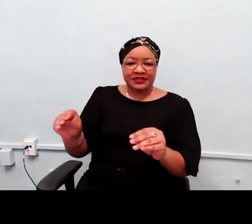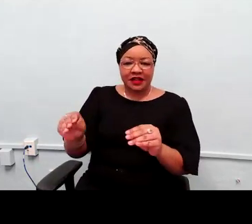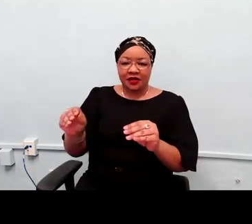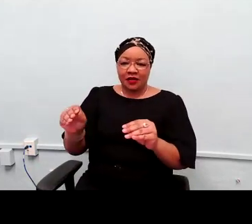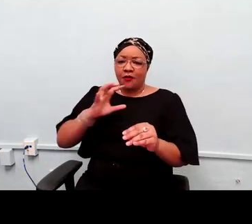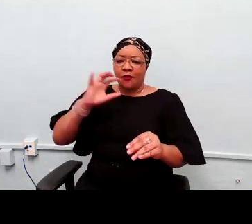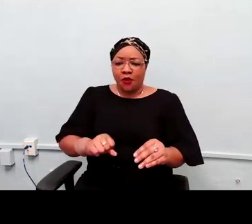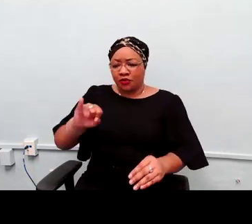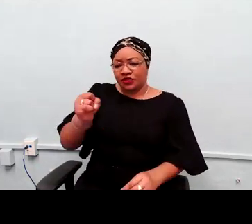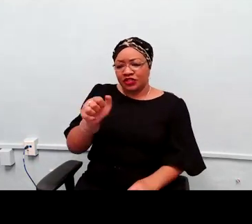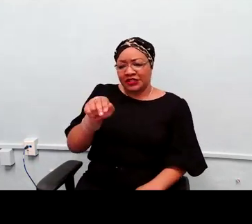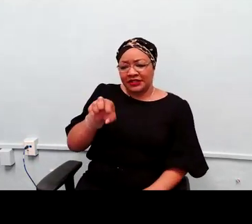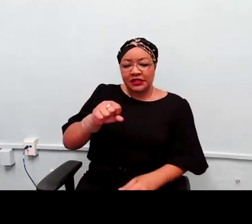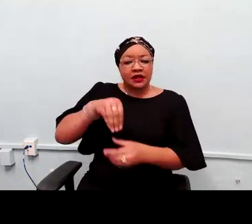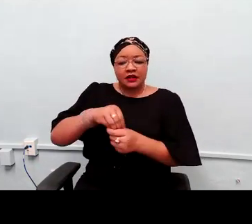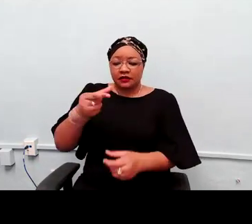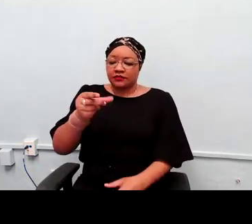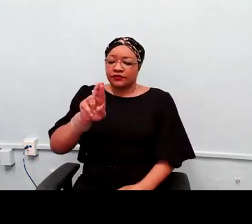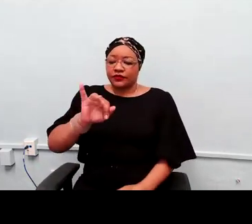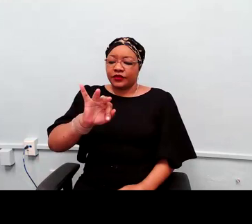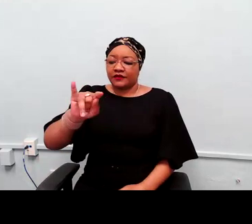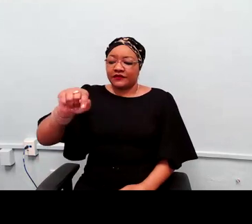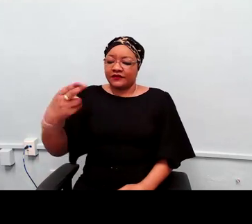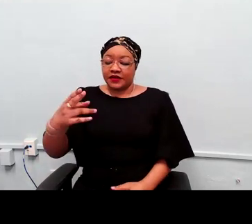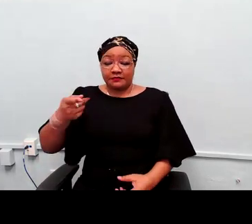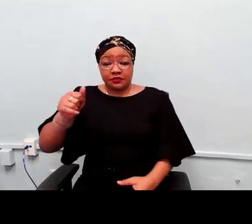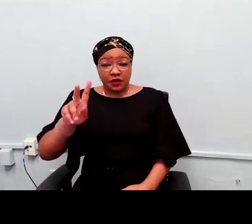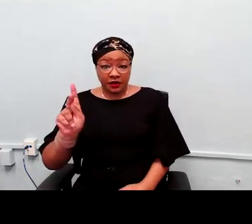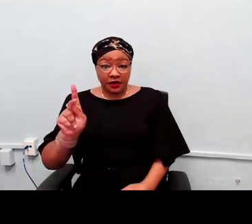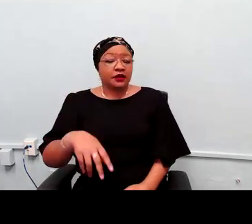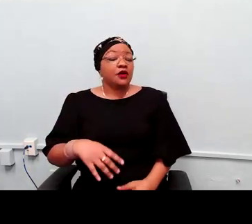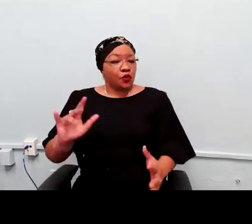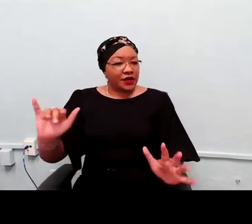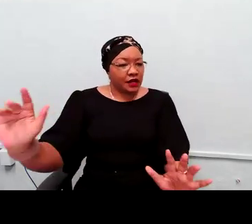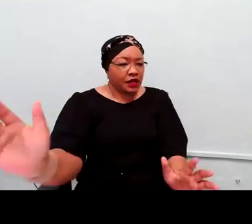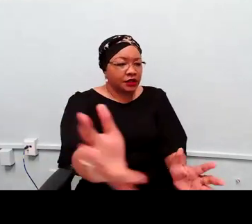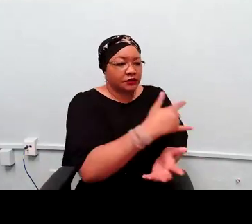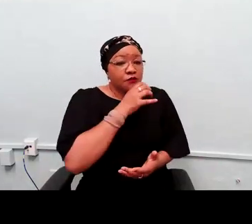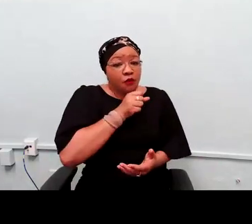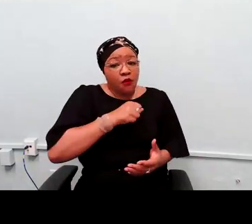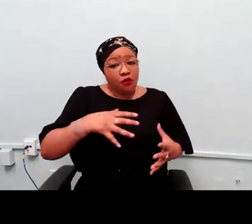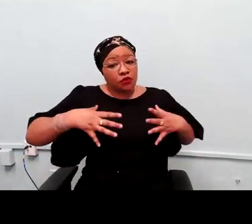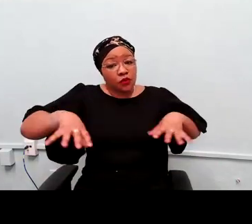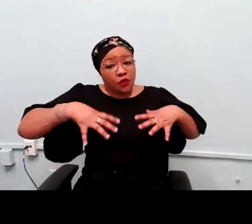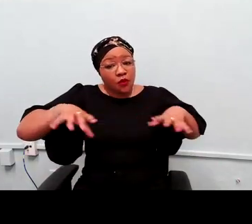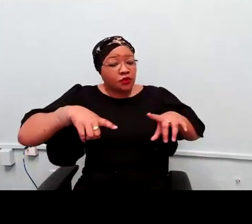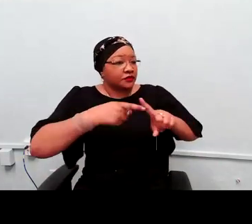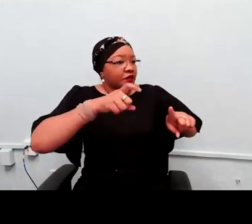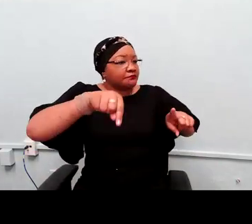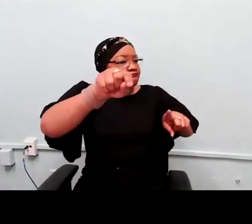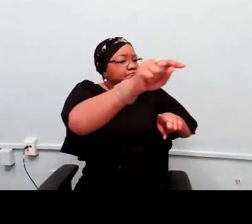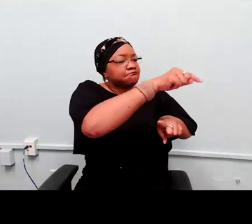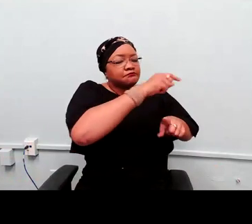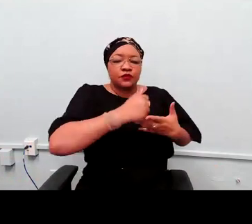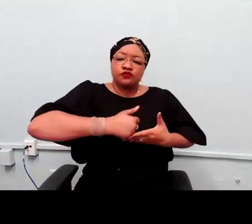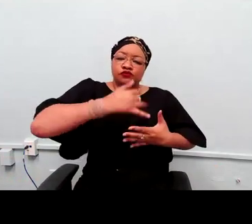and Mario collected worn-out Levi's and work shirts from all the neighbors, pulling them from the hands of the mothers who first wanted